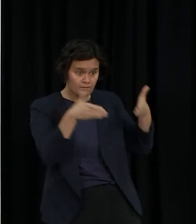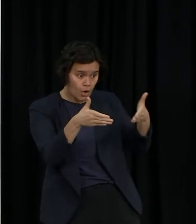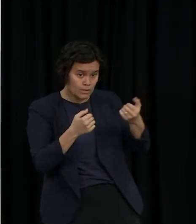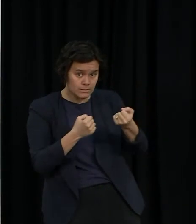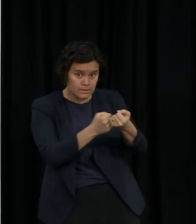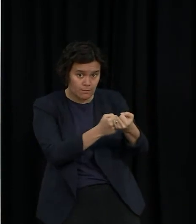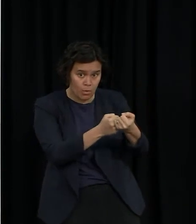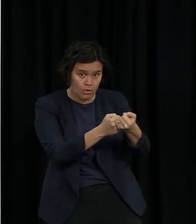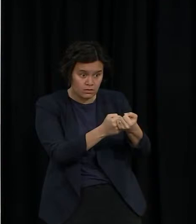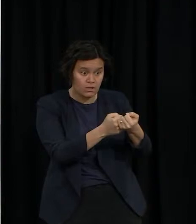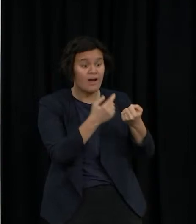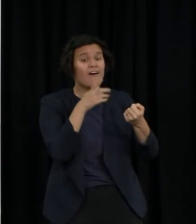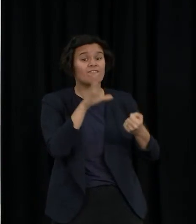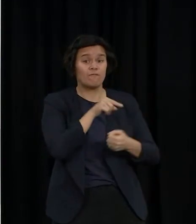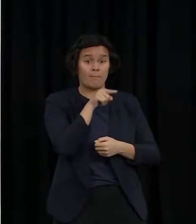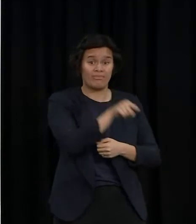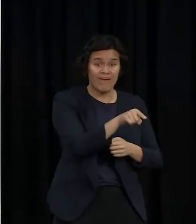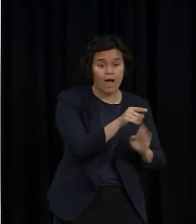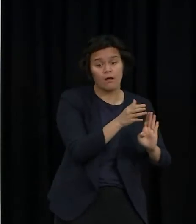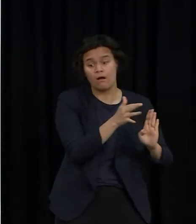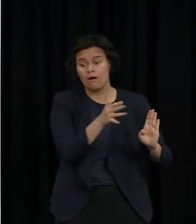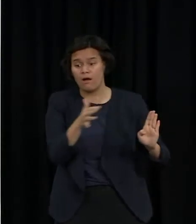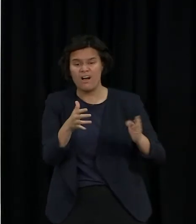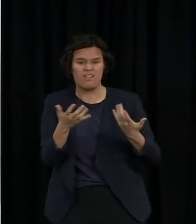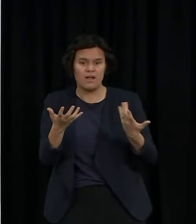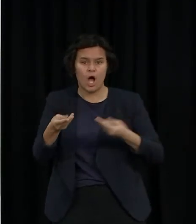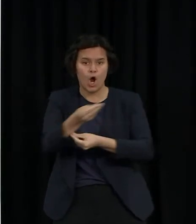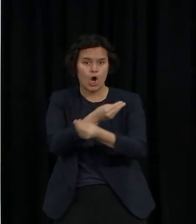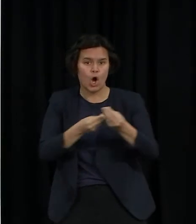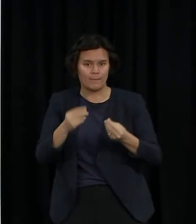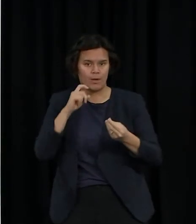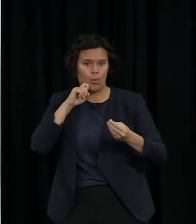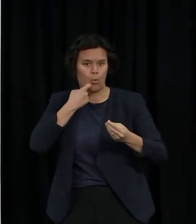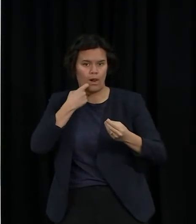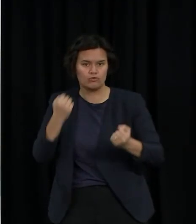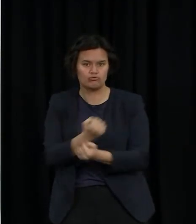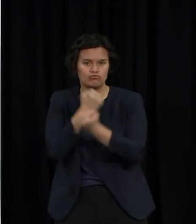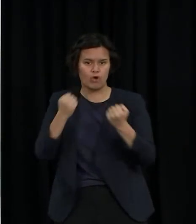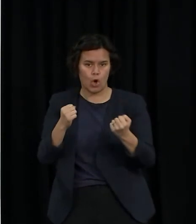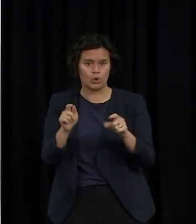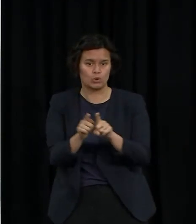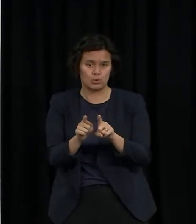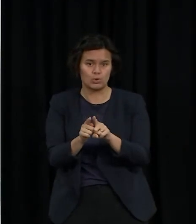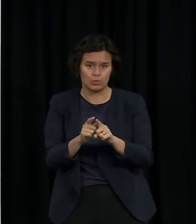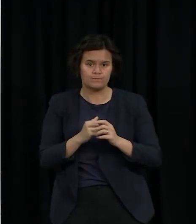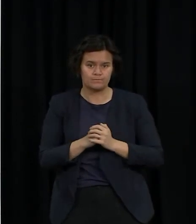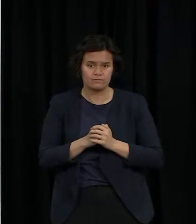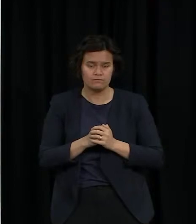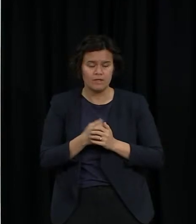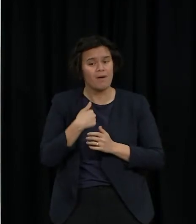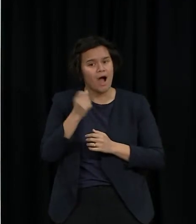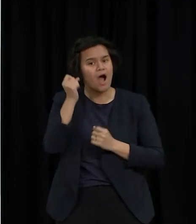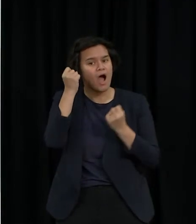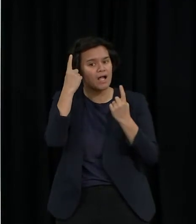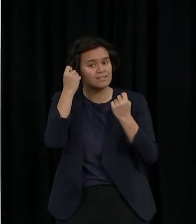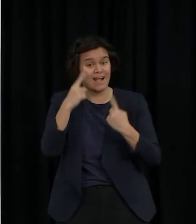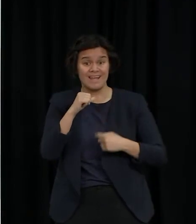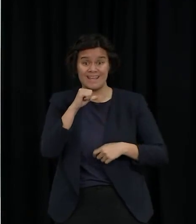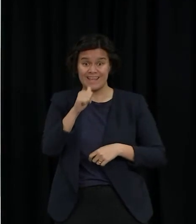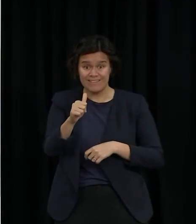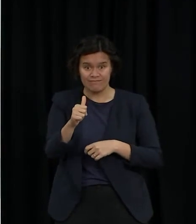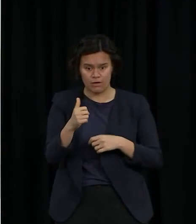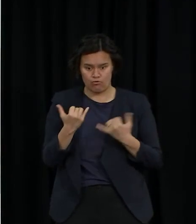level. I think the economic indicators are actually very strong. What I do understand is that when we're in the middle of a